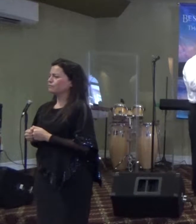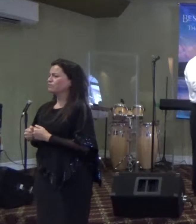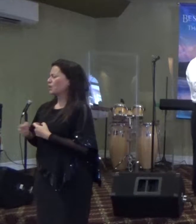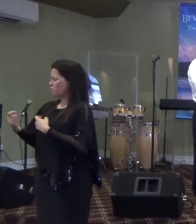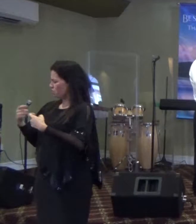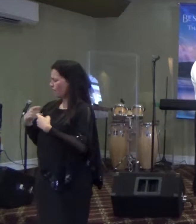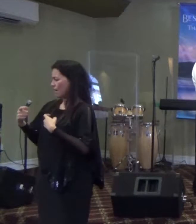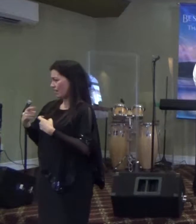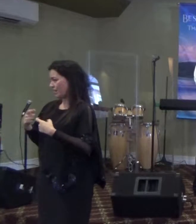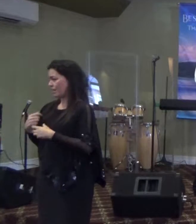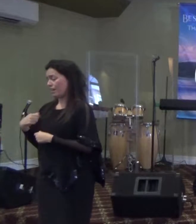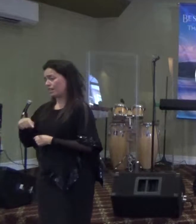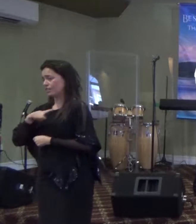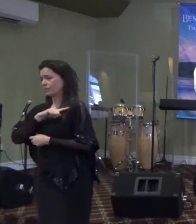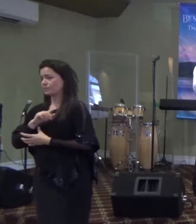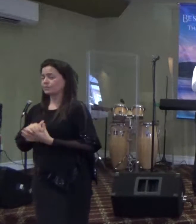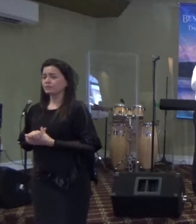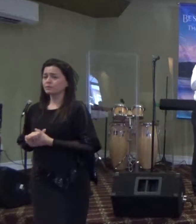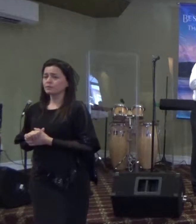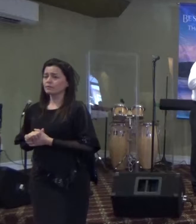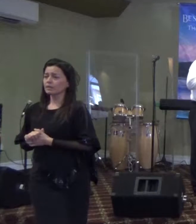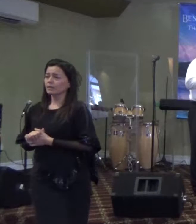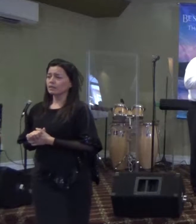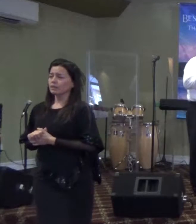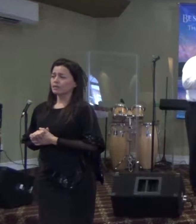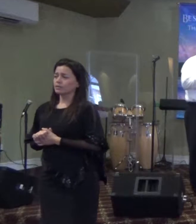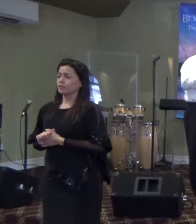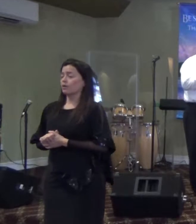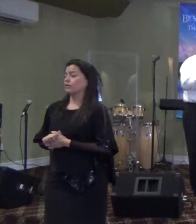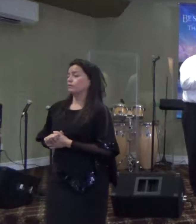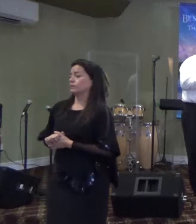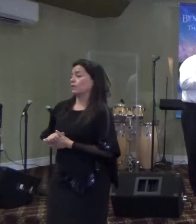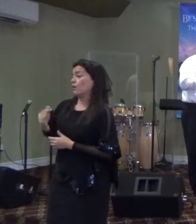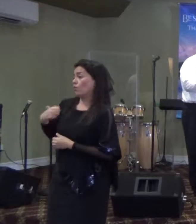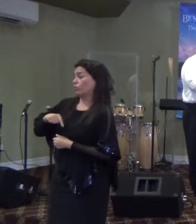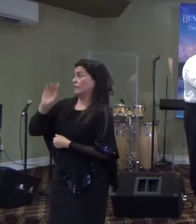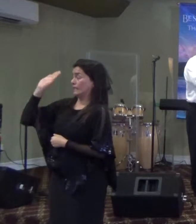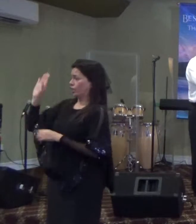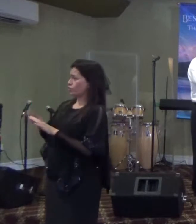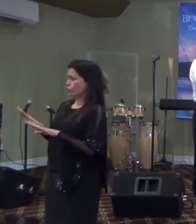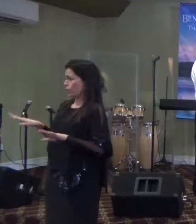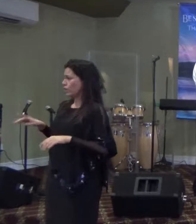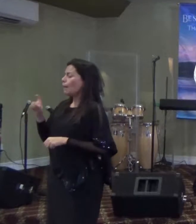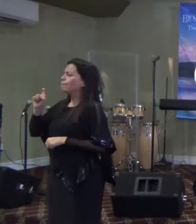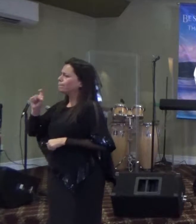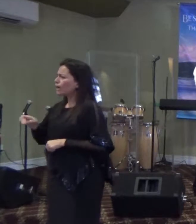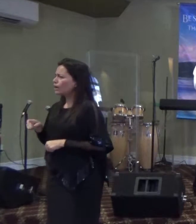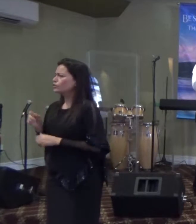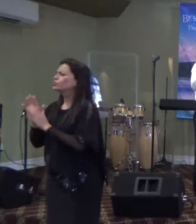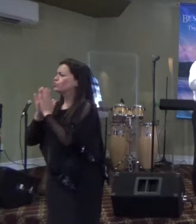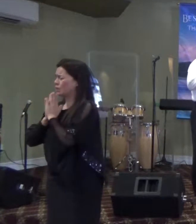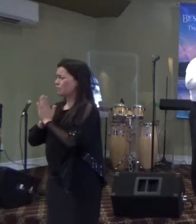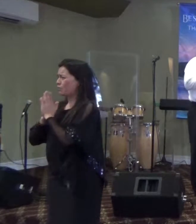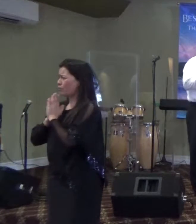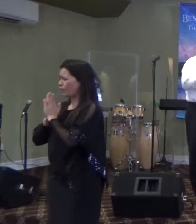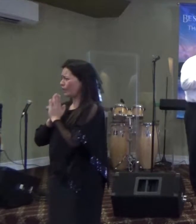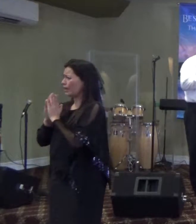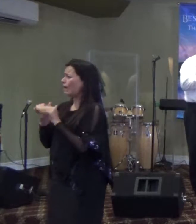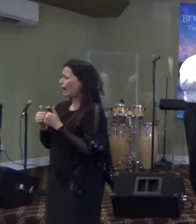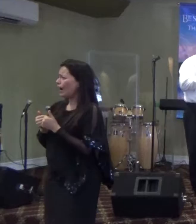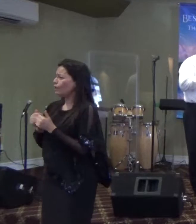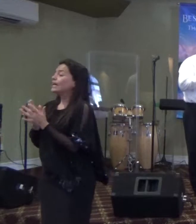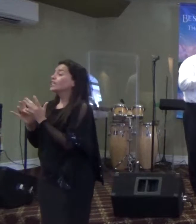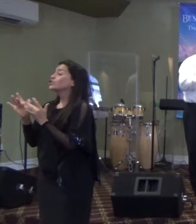reigning in our heart. Por eso la oración del Hijo de Dios, That's why the prayer of the Son of God, Cristo nos enseñó, Jesus teaches